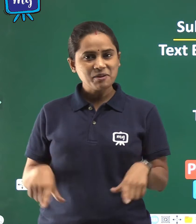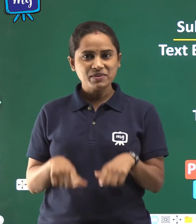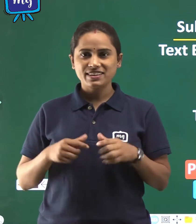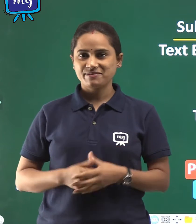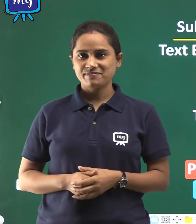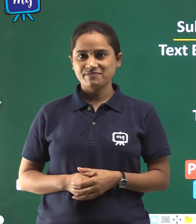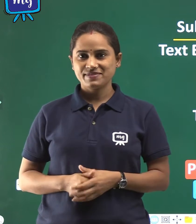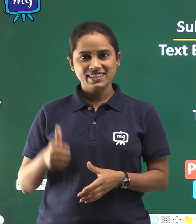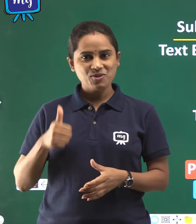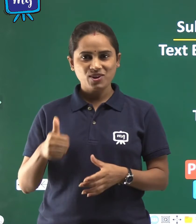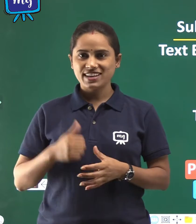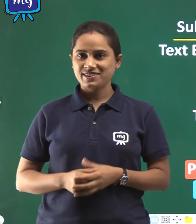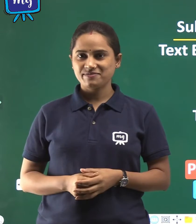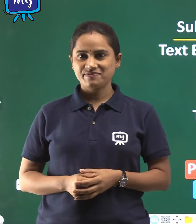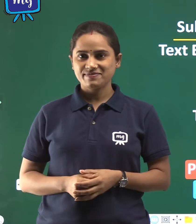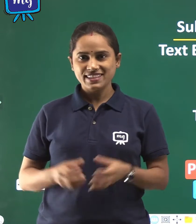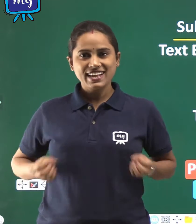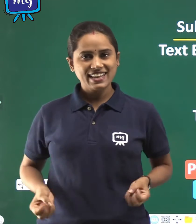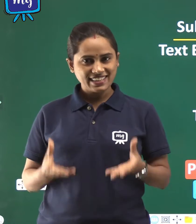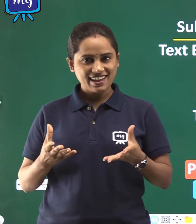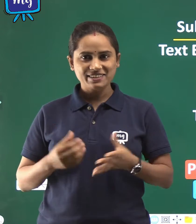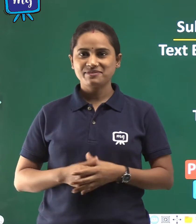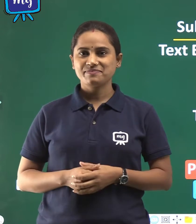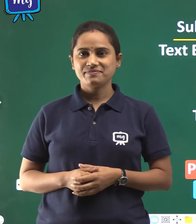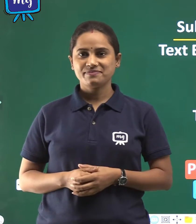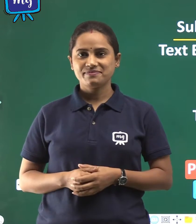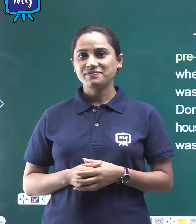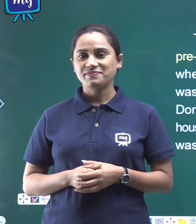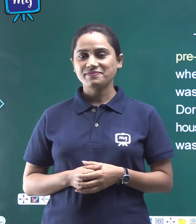summary. Okay, let's start.